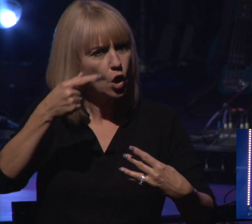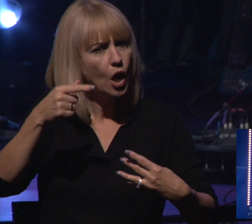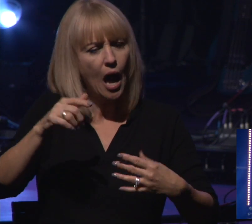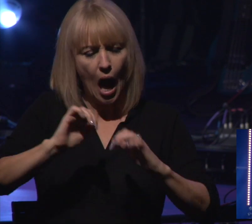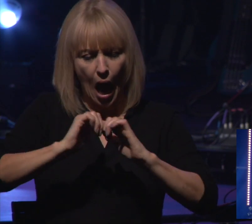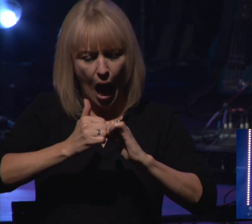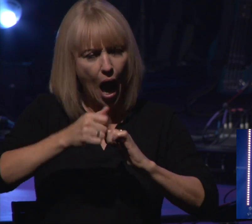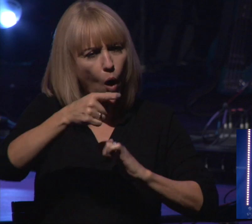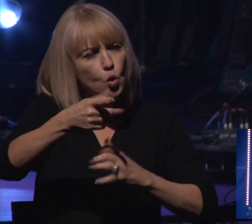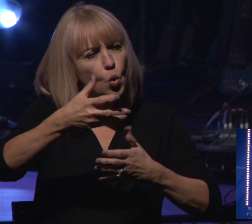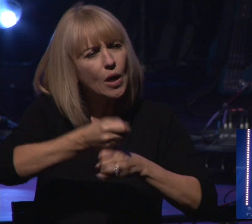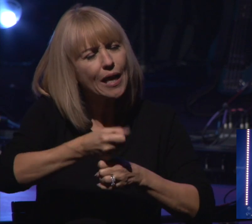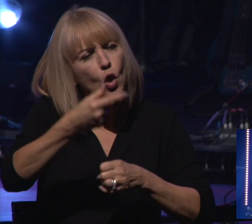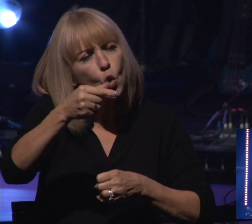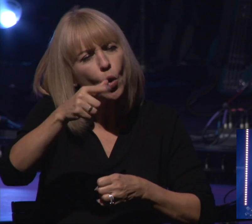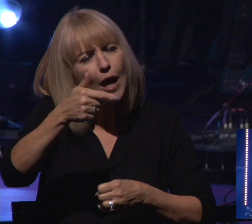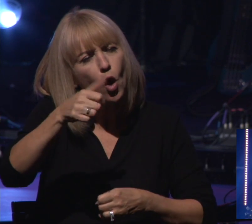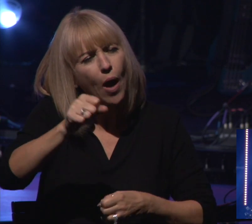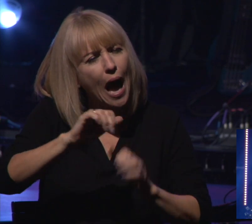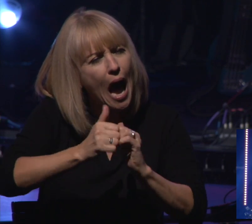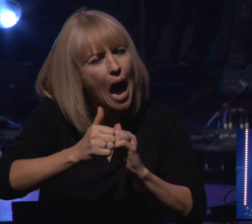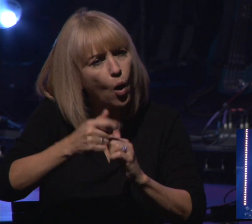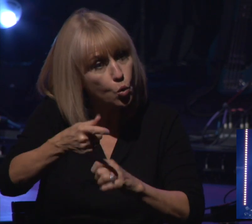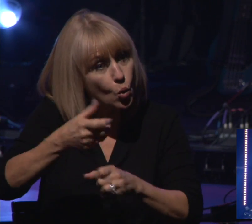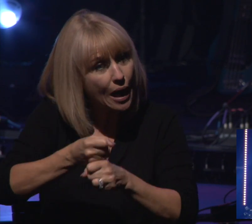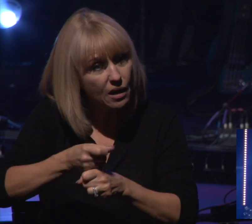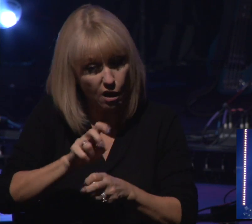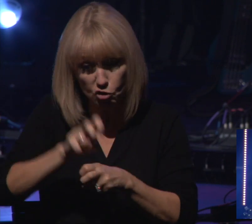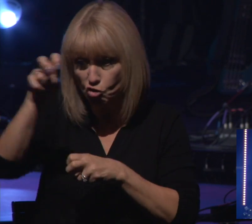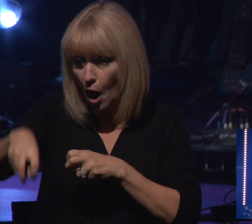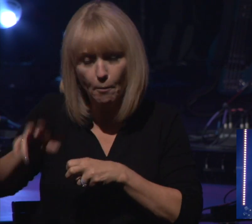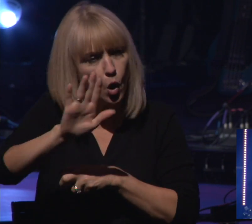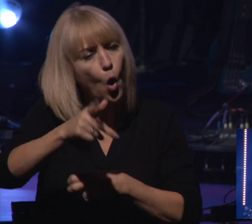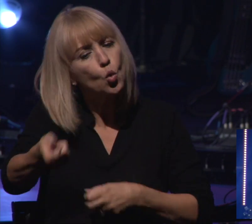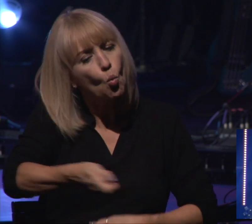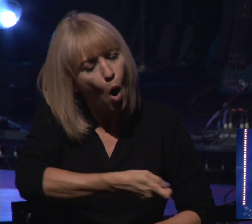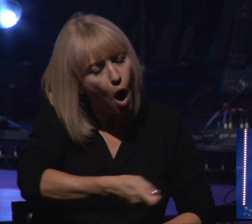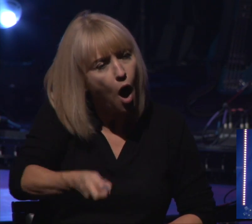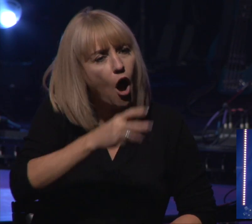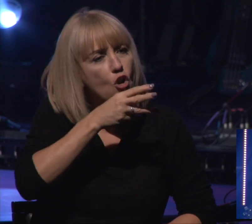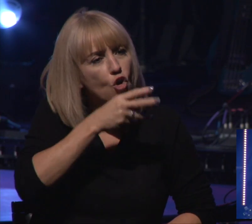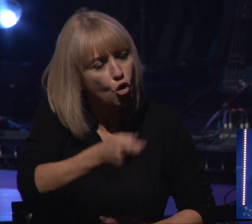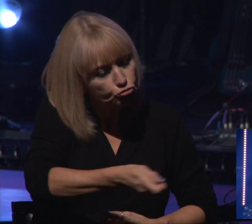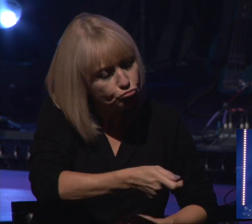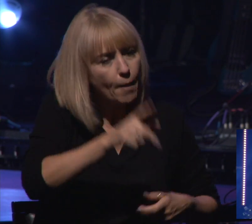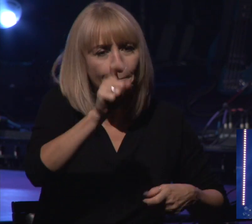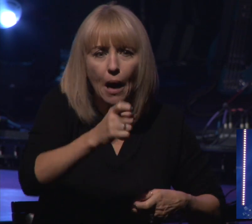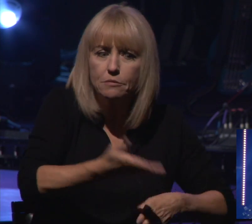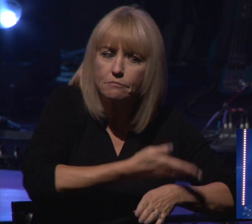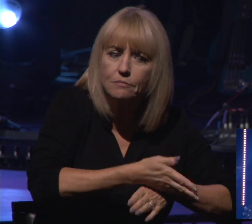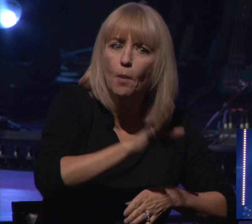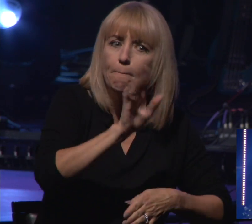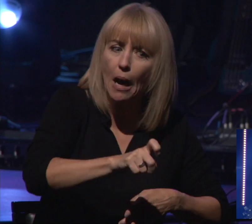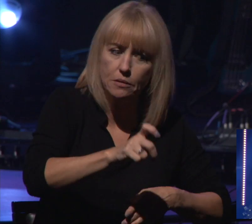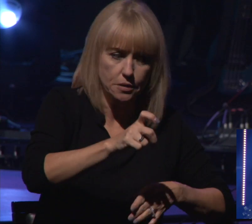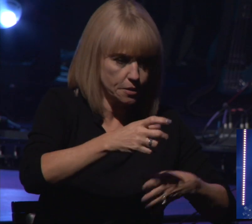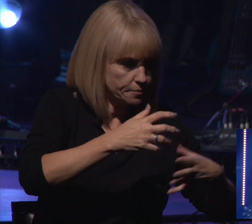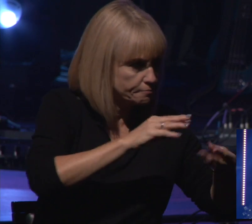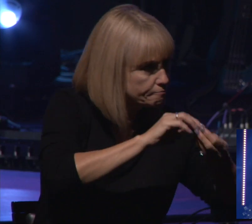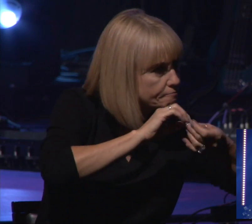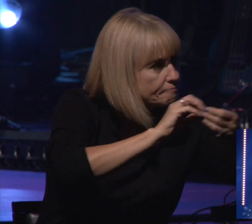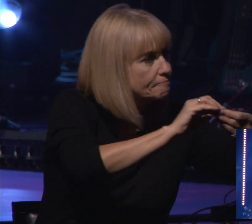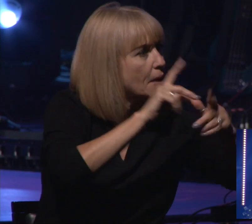And you need to make sure you're investing and you're forgiving as God forgave you. Can I get an amen? That's hard to